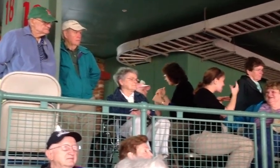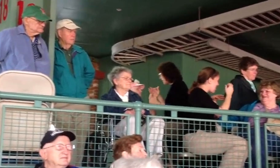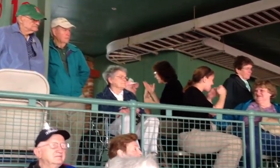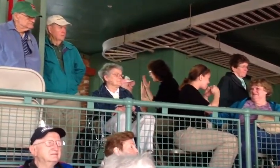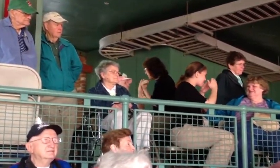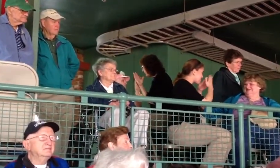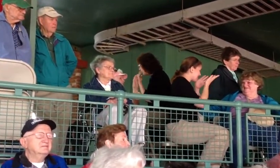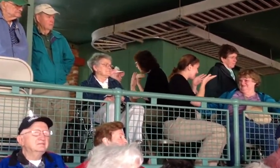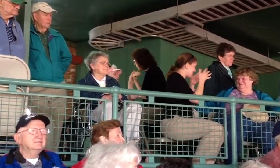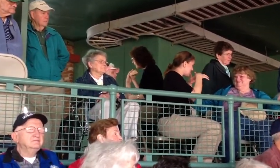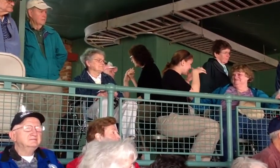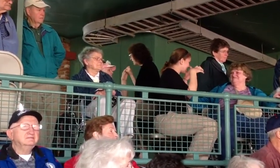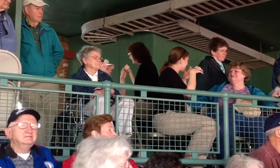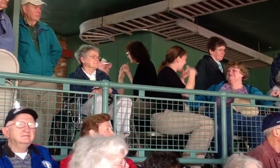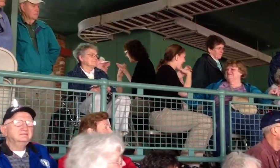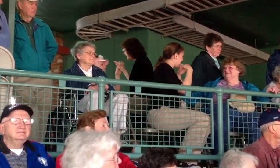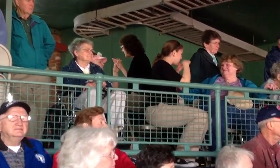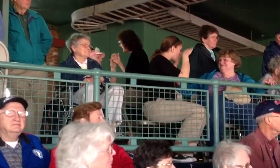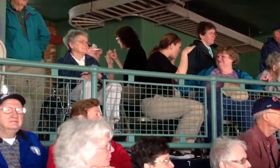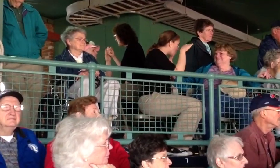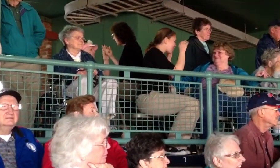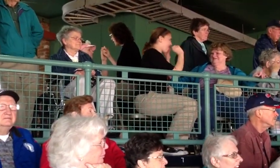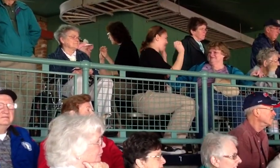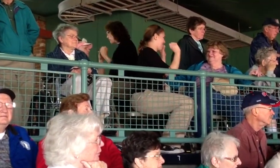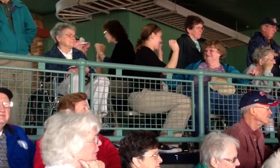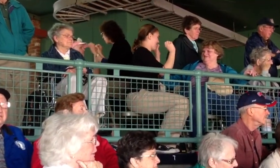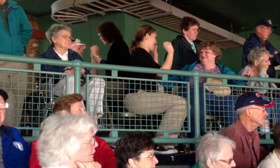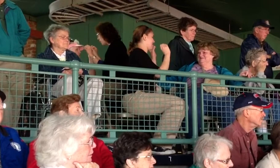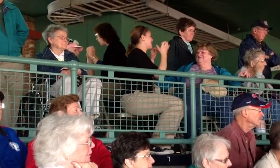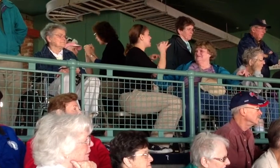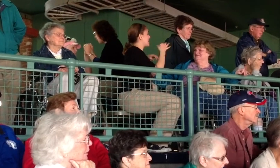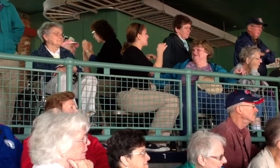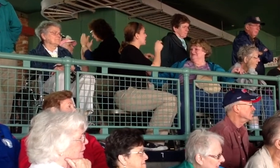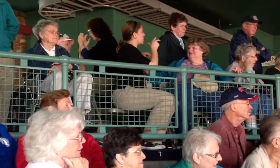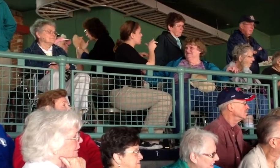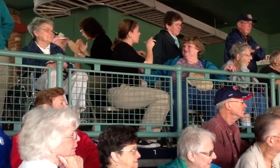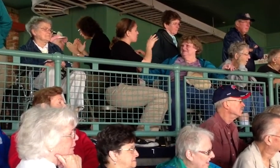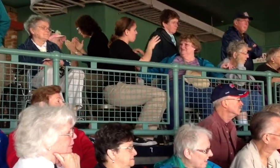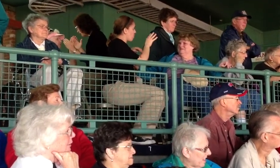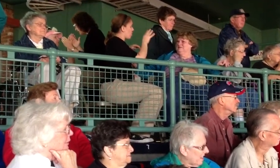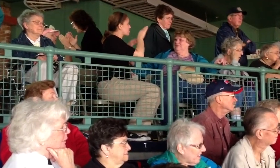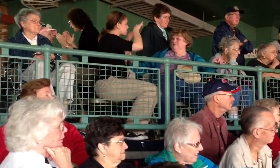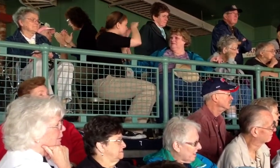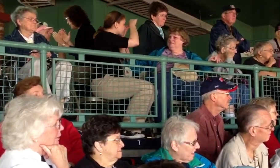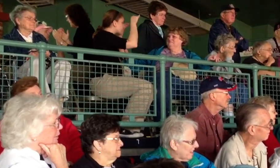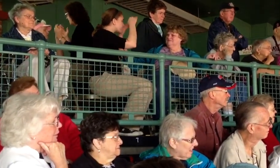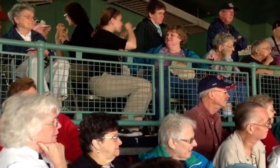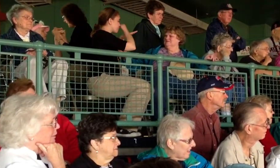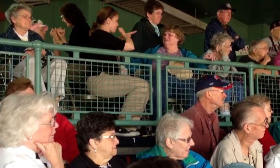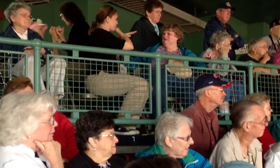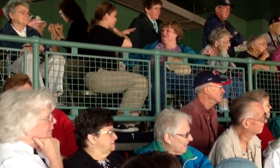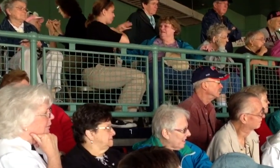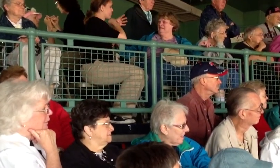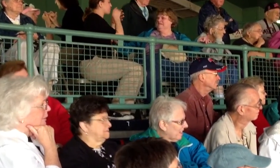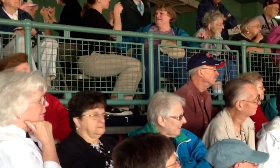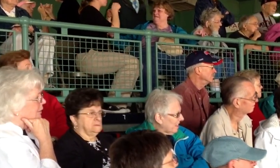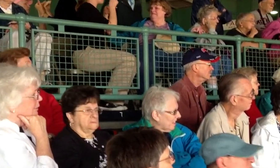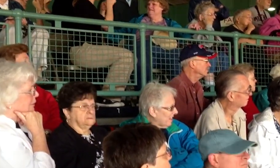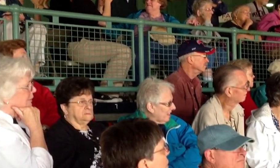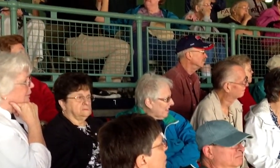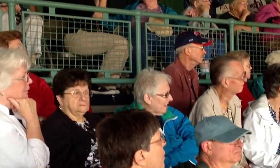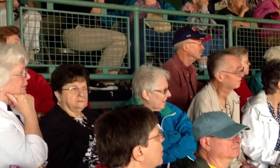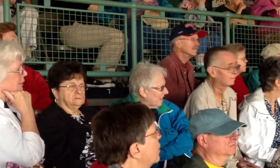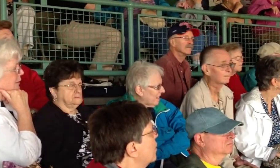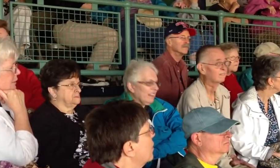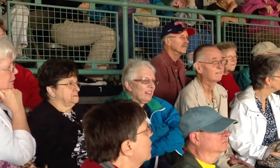appeared in 1934. Third thing Mr. Yorkie did is he gave us our bleachers. That section